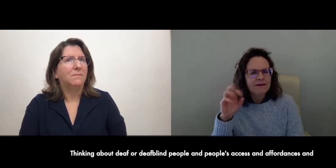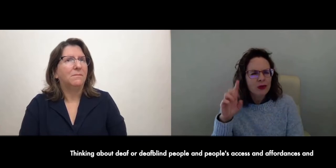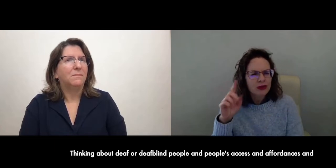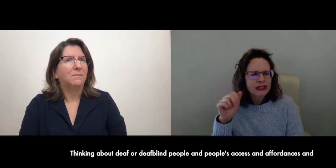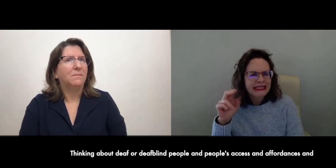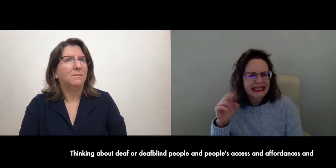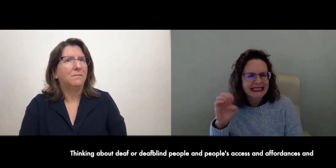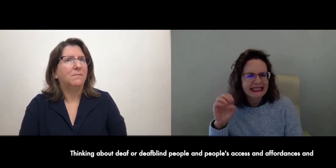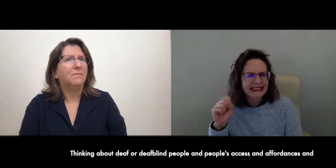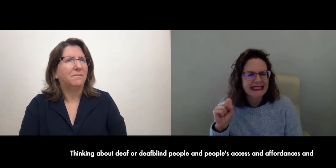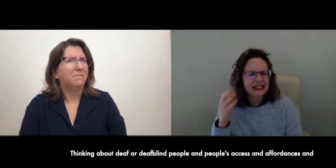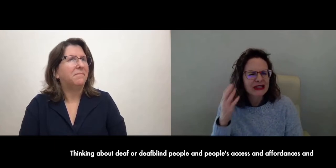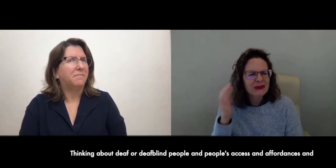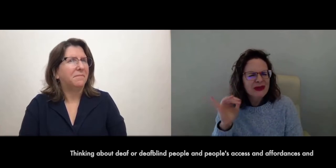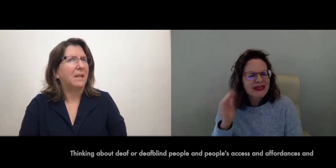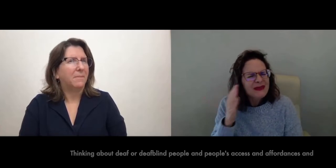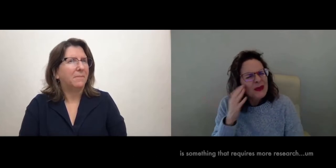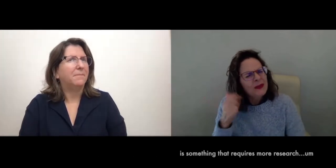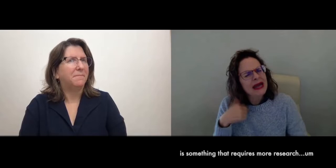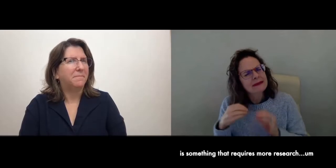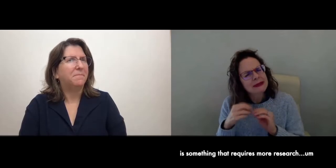as something that requires more research.